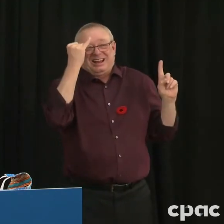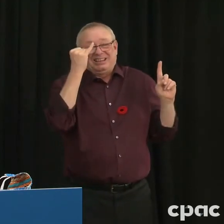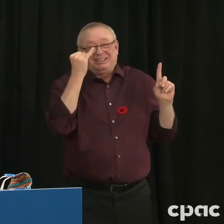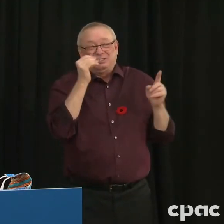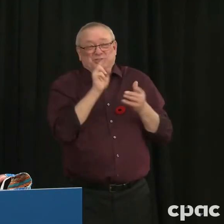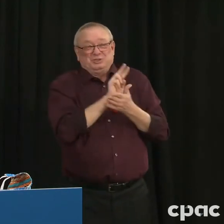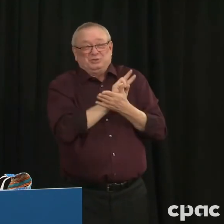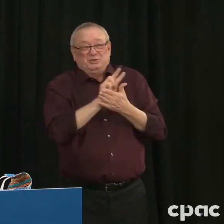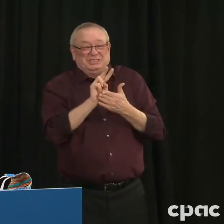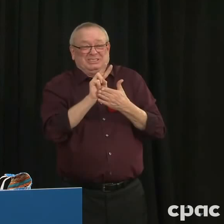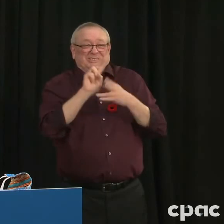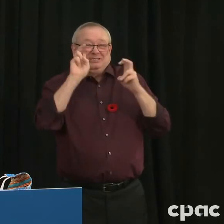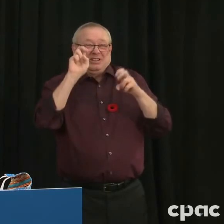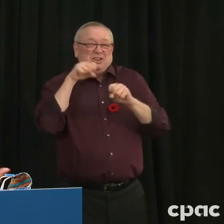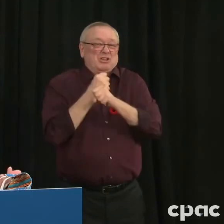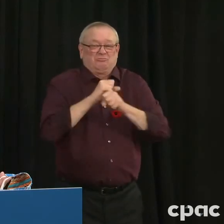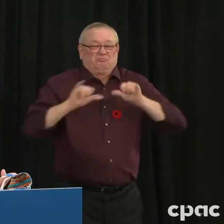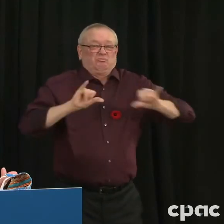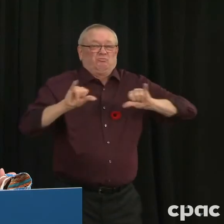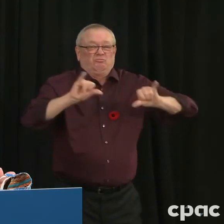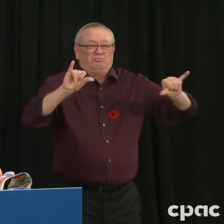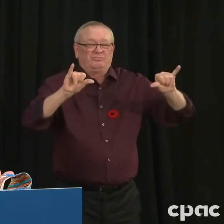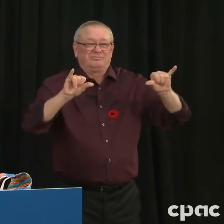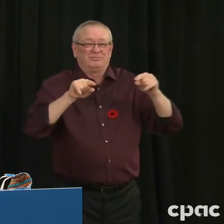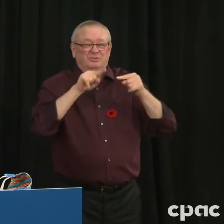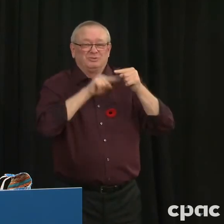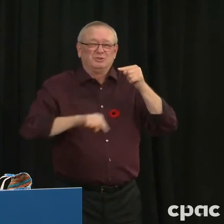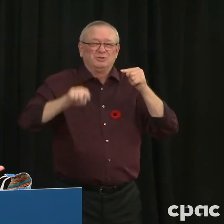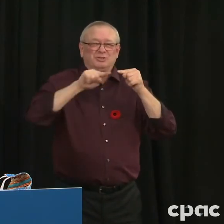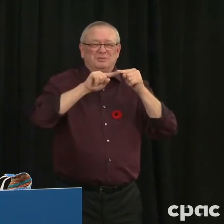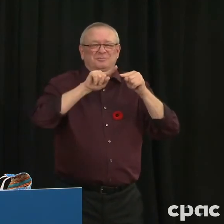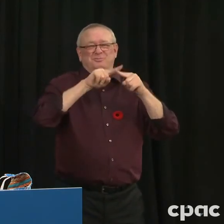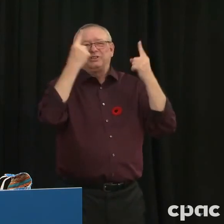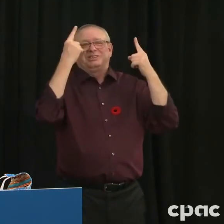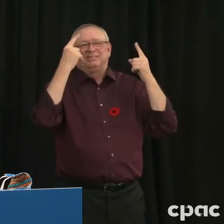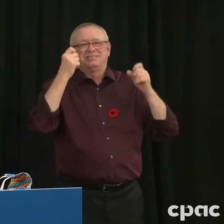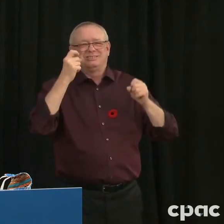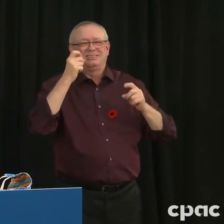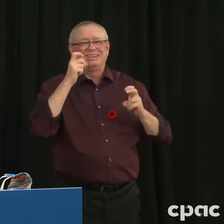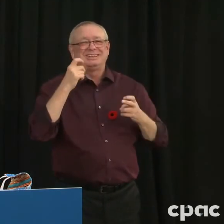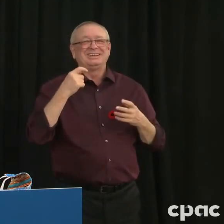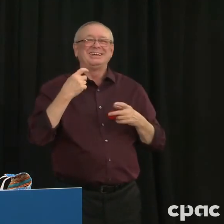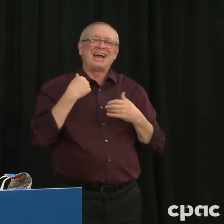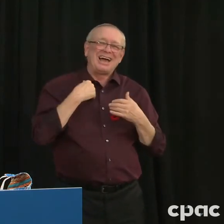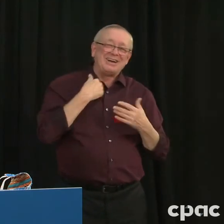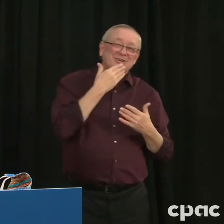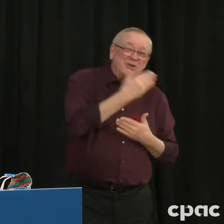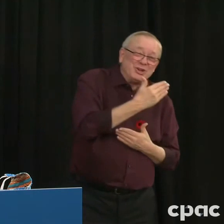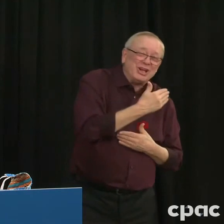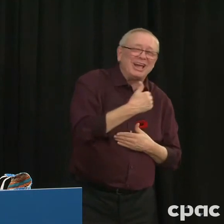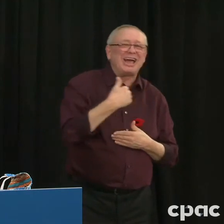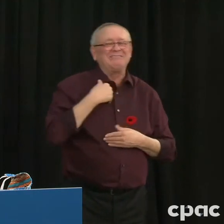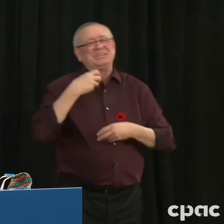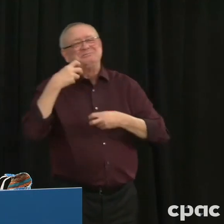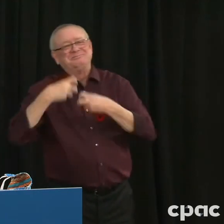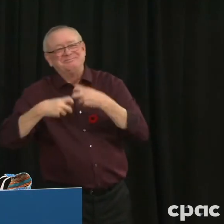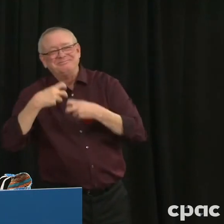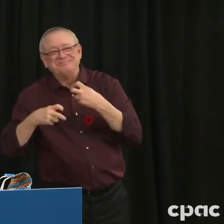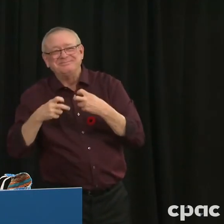take has advantages and disadvantages. Every choice for managing this pandemic comes with downsides.